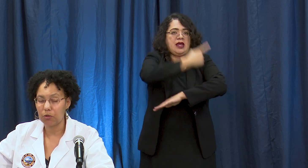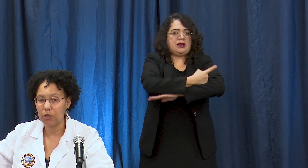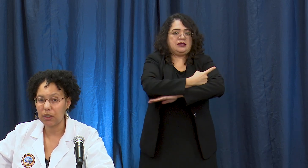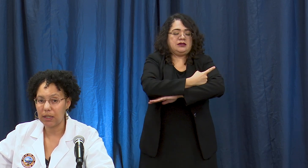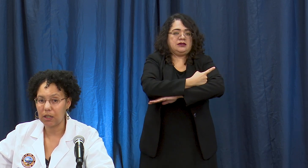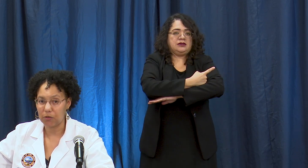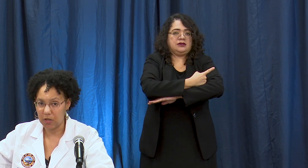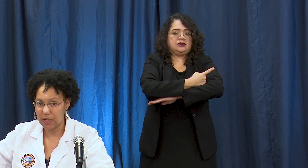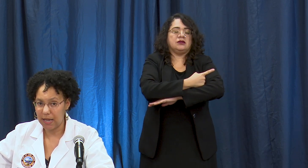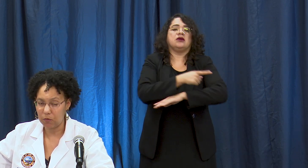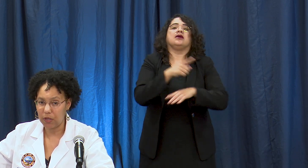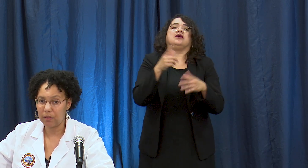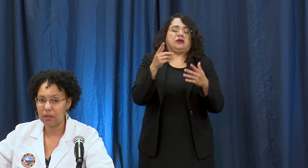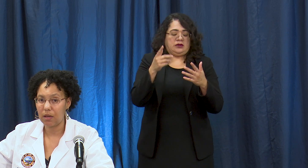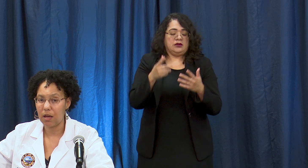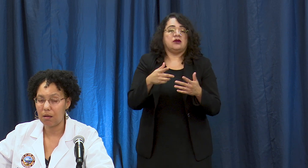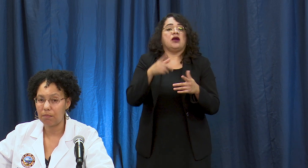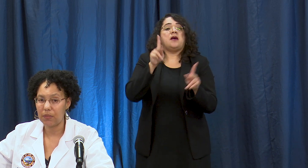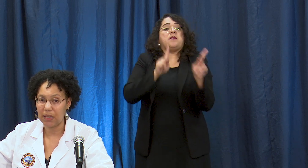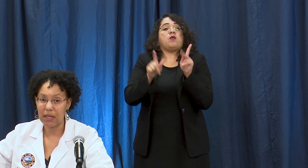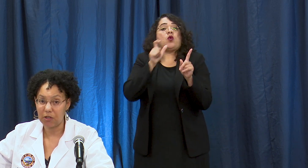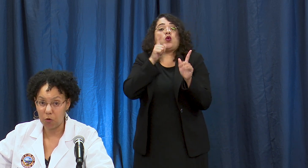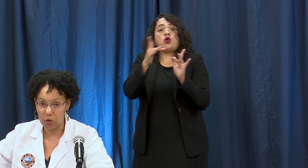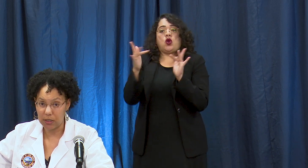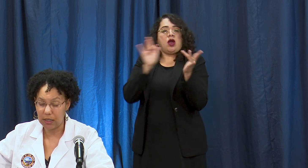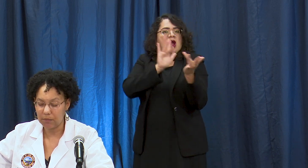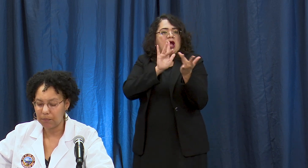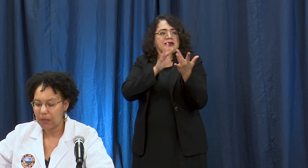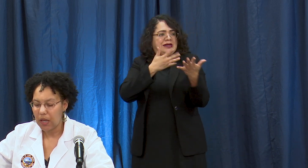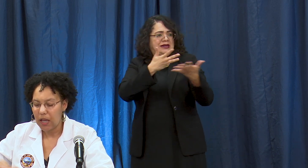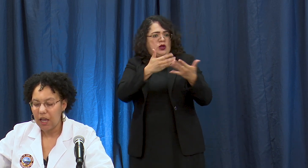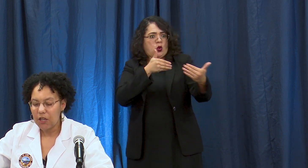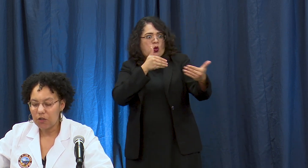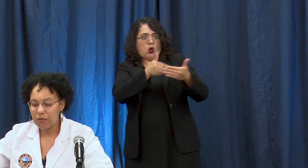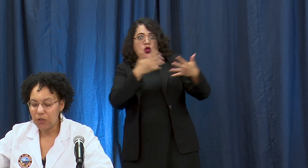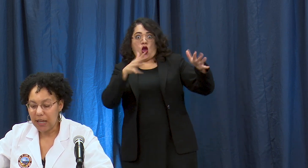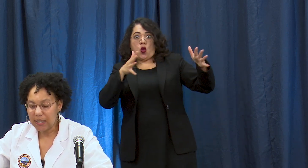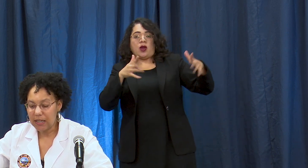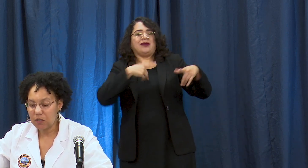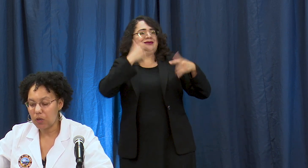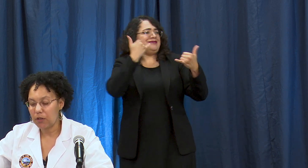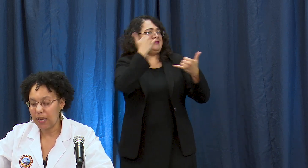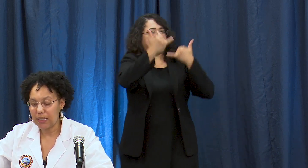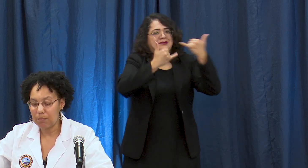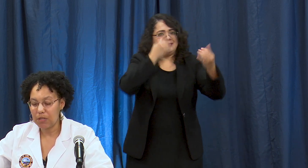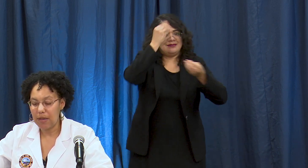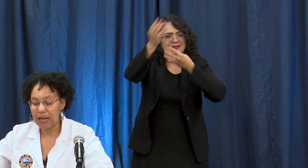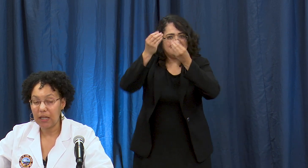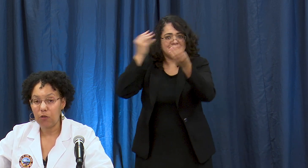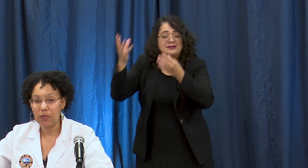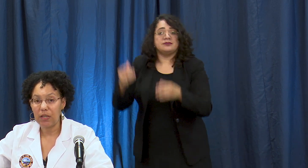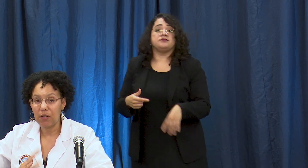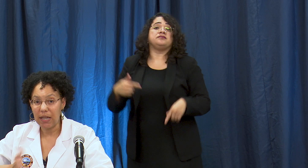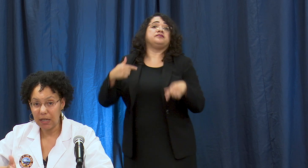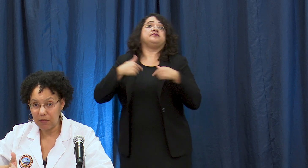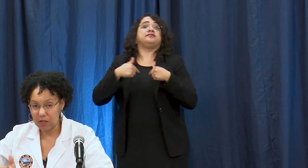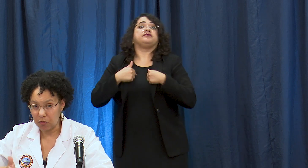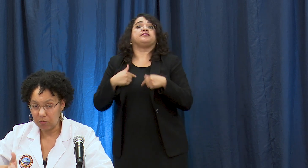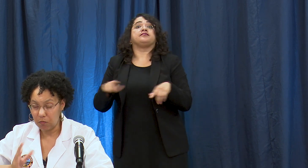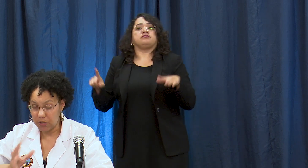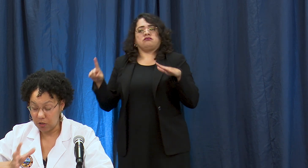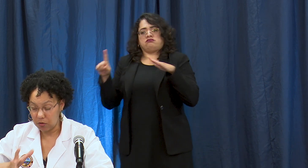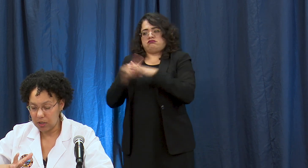people who you were in close contact with that they need to quarantine. So if you take a test while you're asymptomatic and you receive a